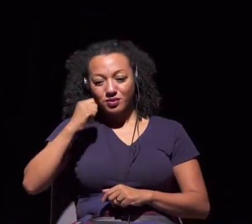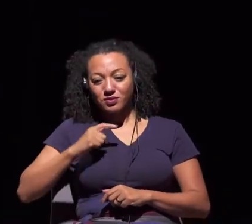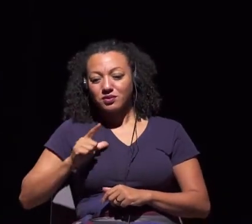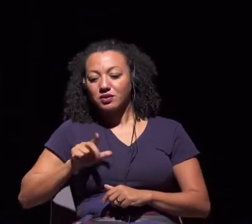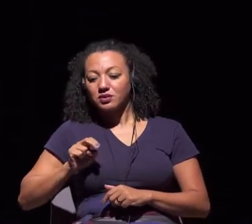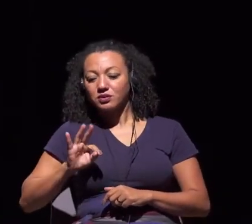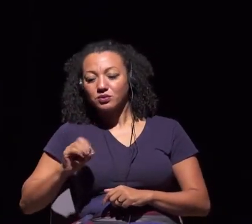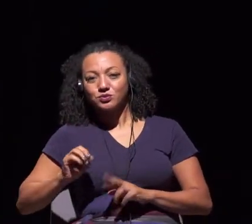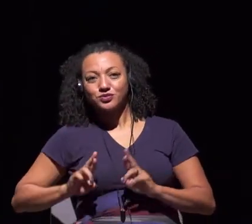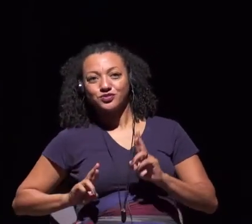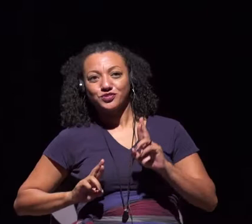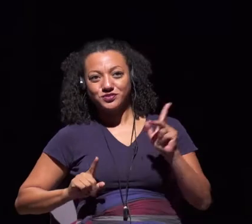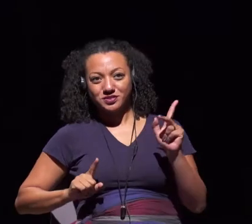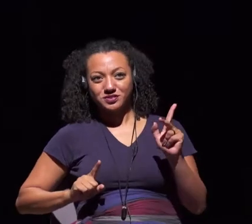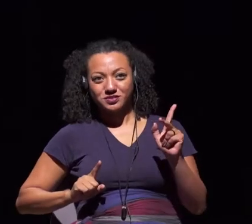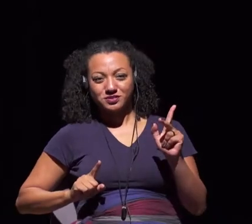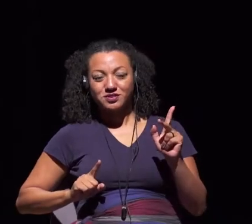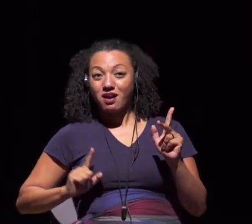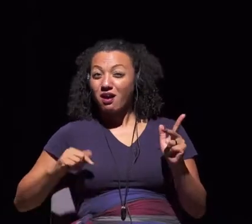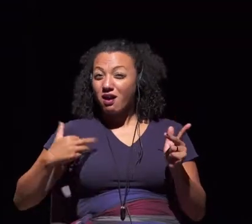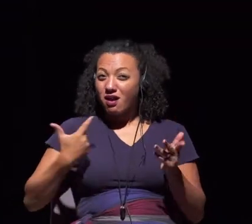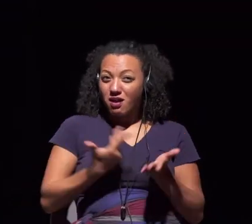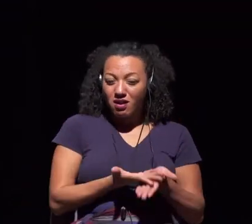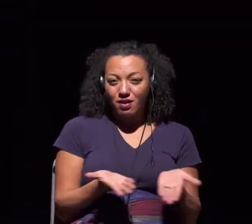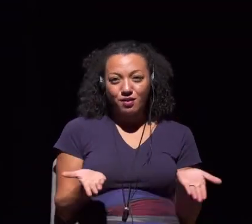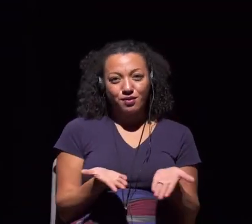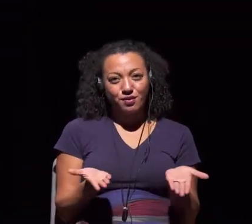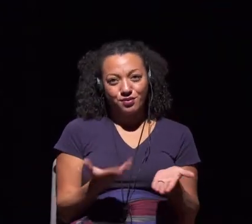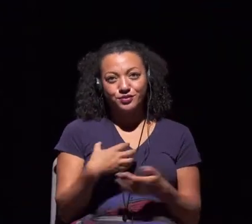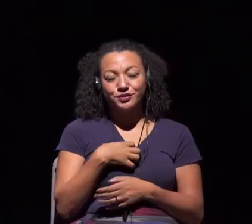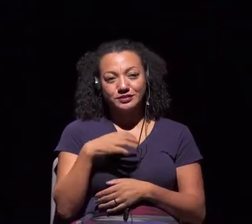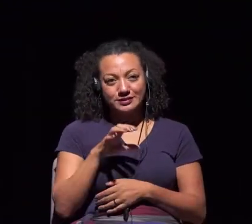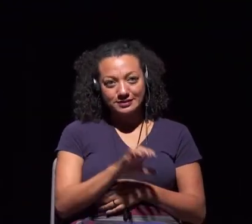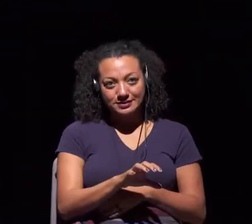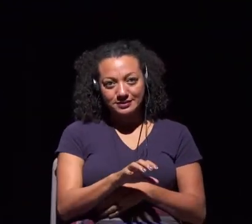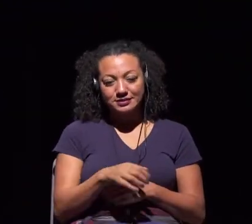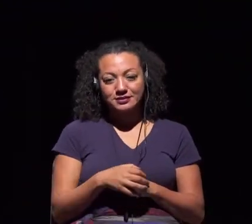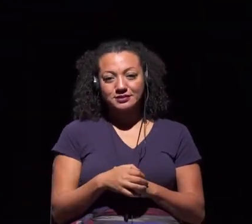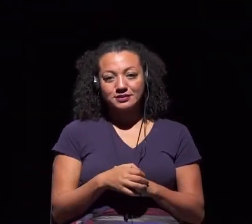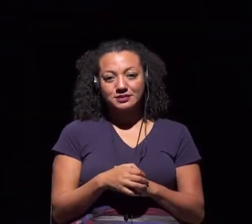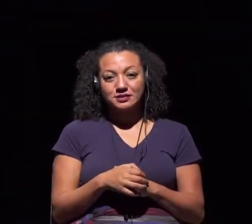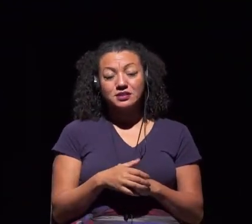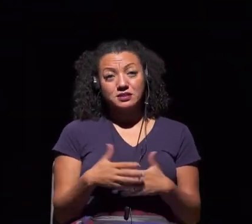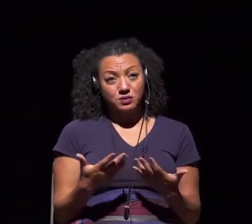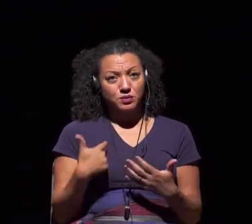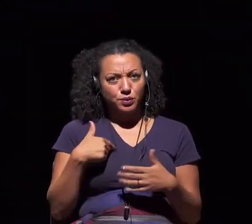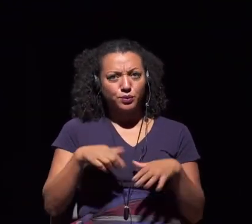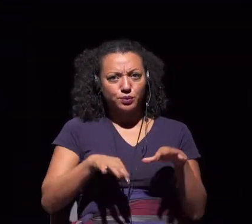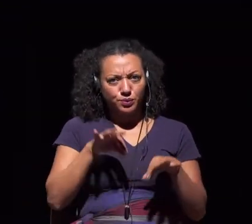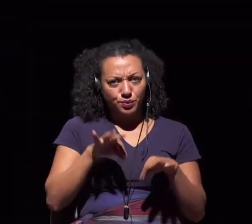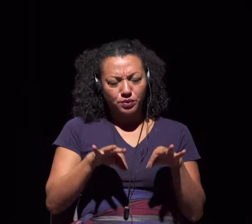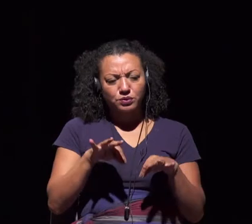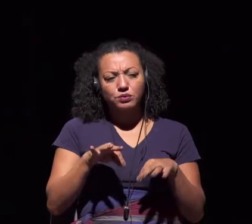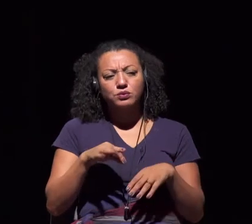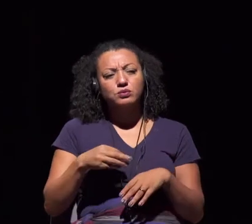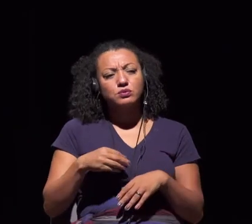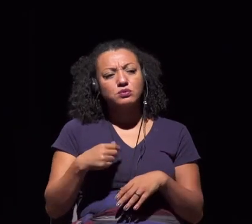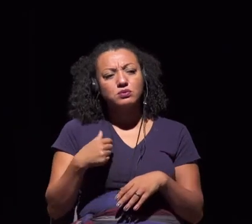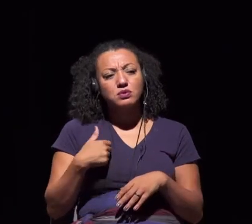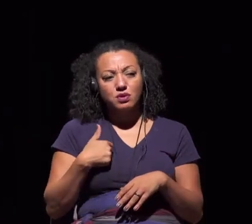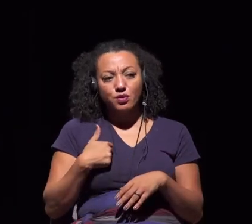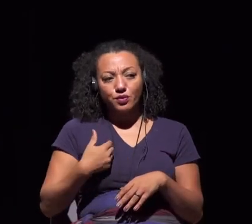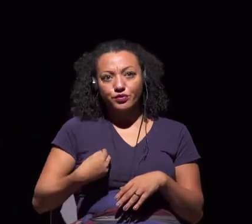the landscape. And so as a curator coming into this context, somebody who's lived under apartheid to a different kind of